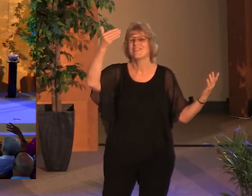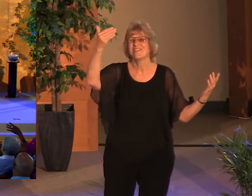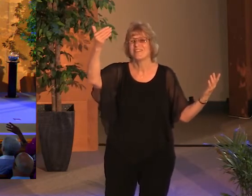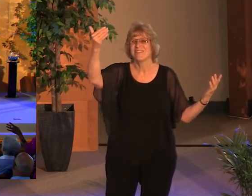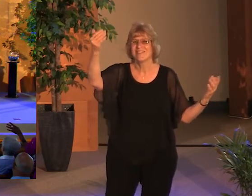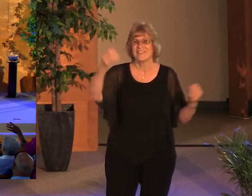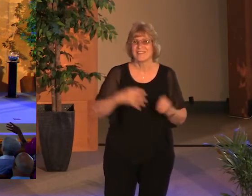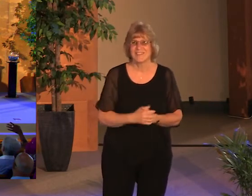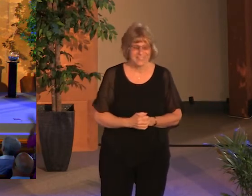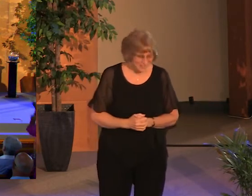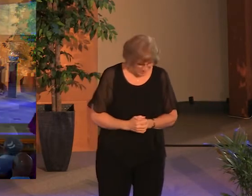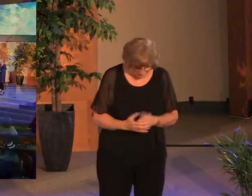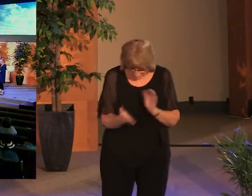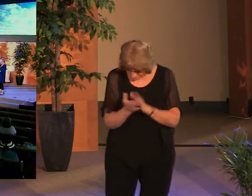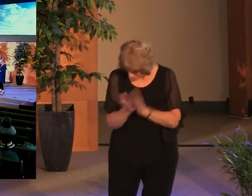Lord.